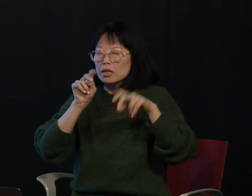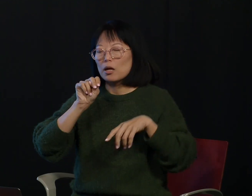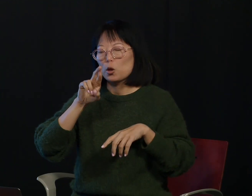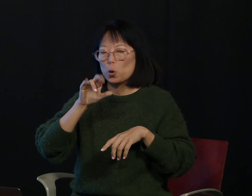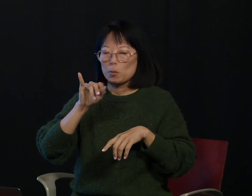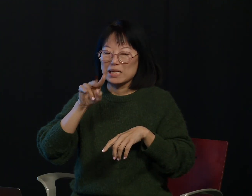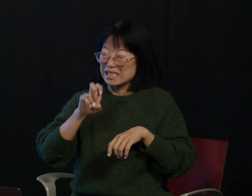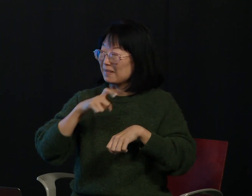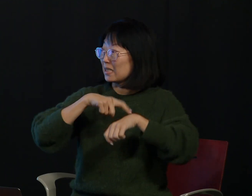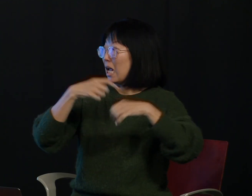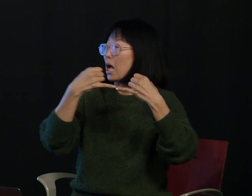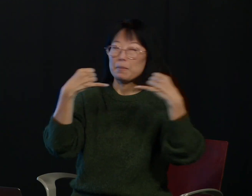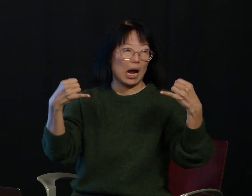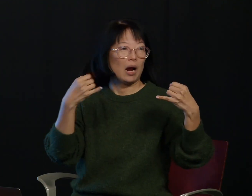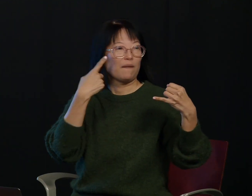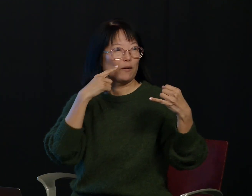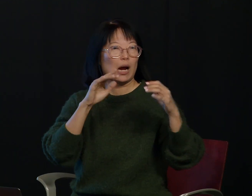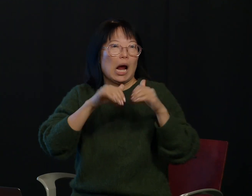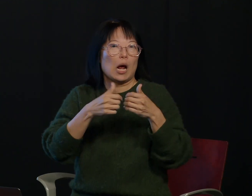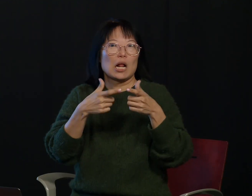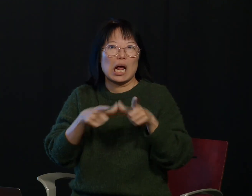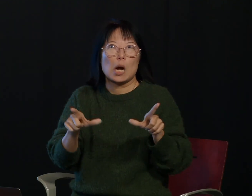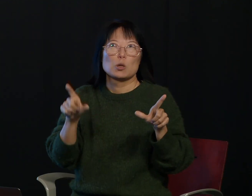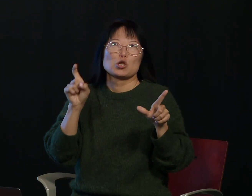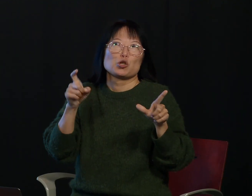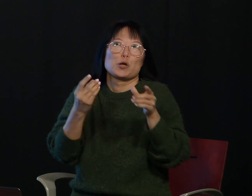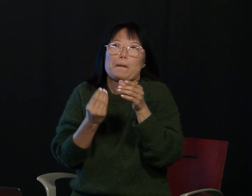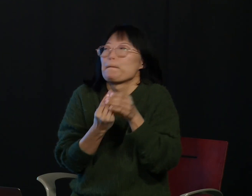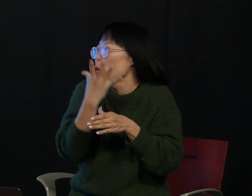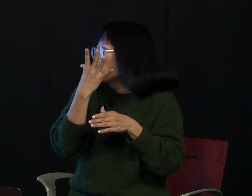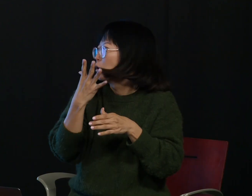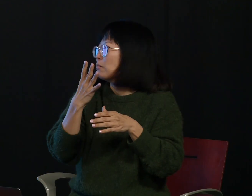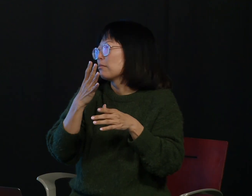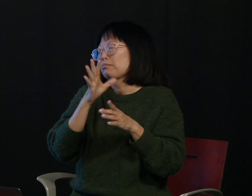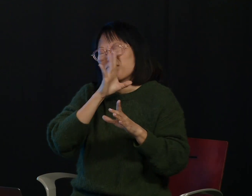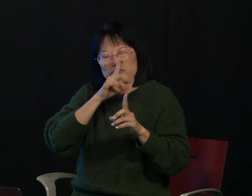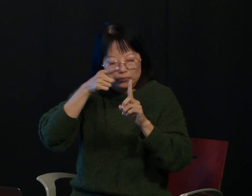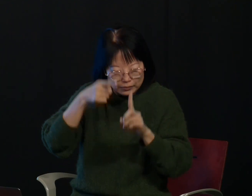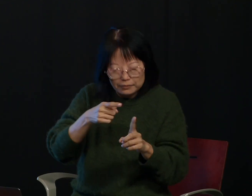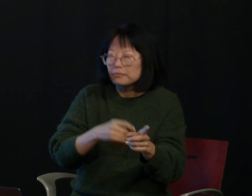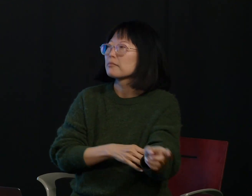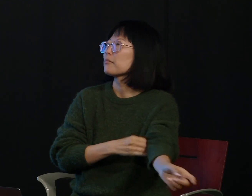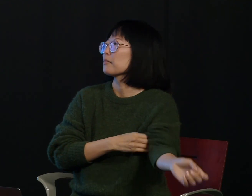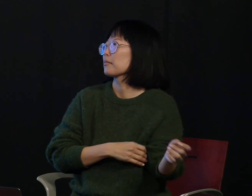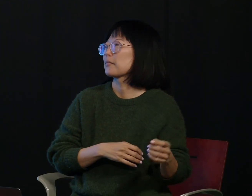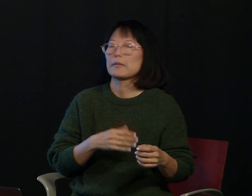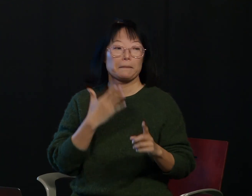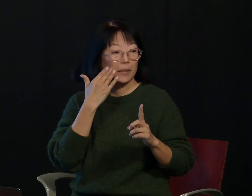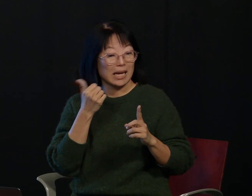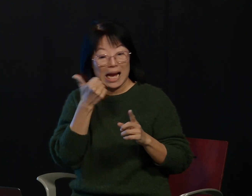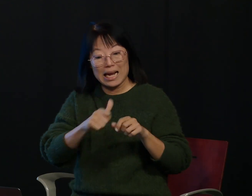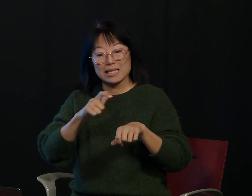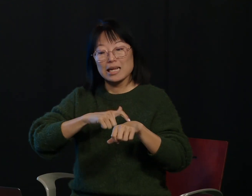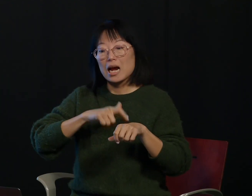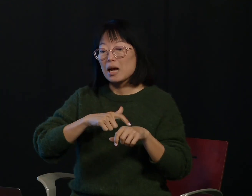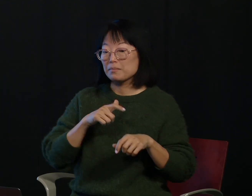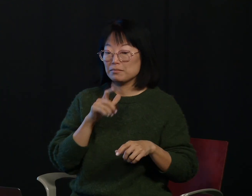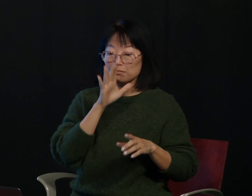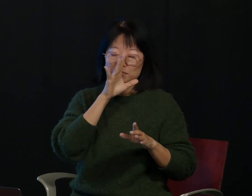in normative timelines and milestones that language can emerge specifically for speech. Anytime speech